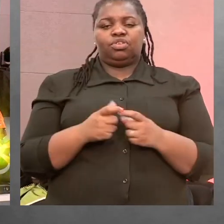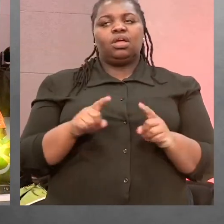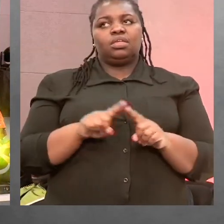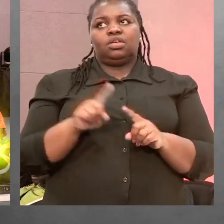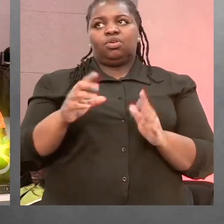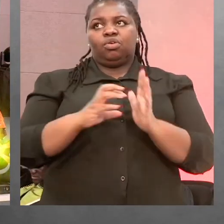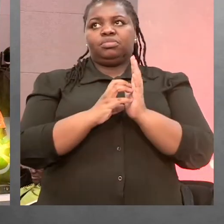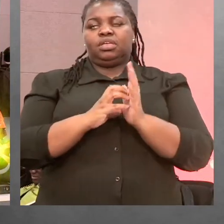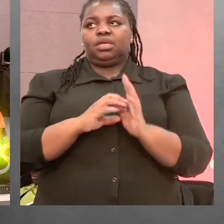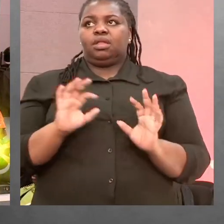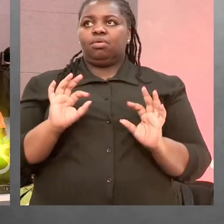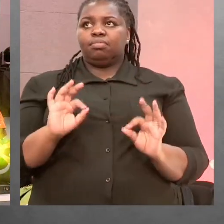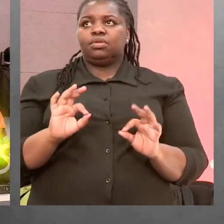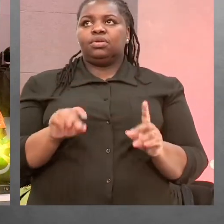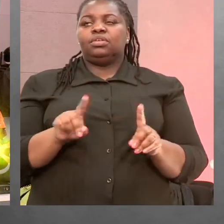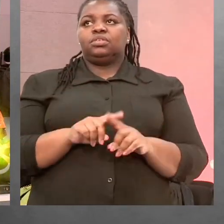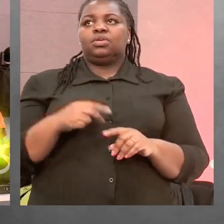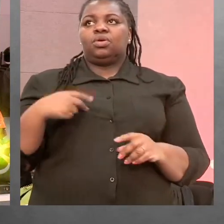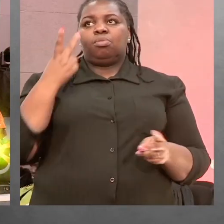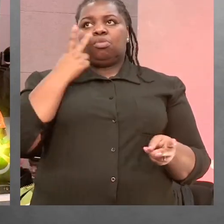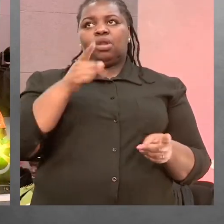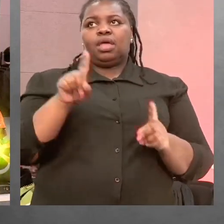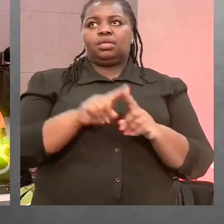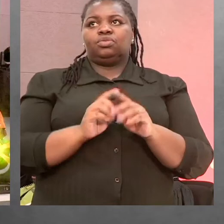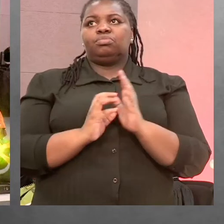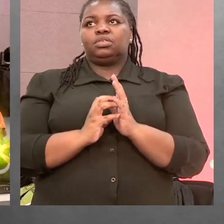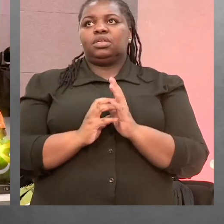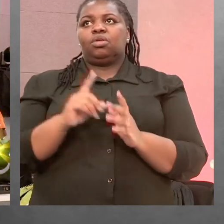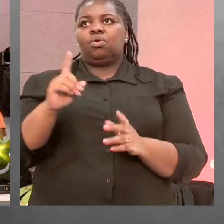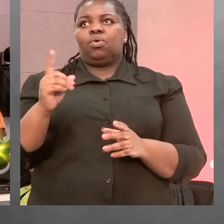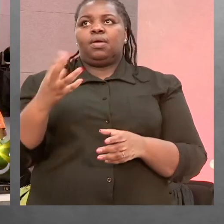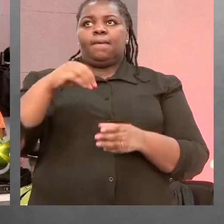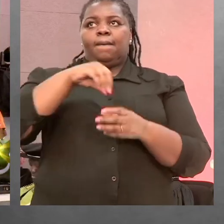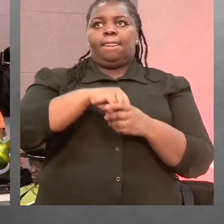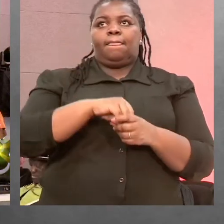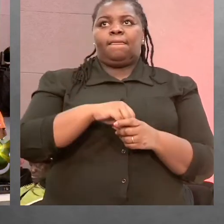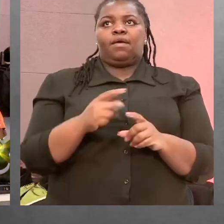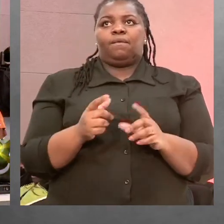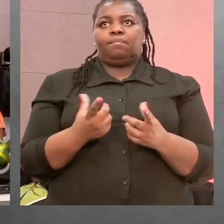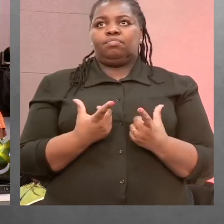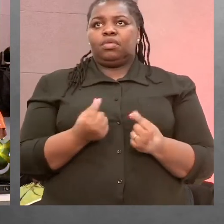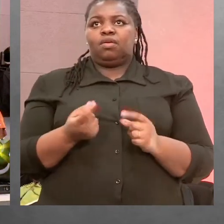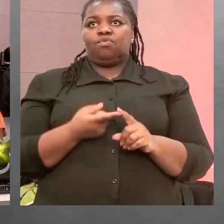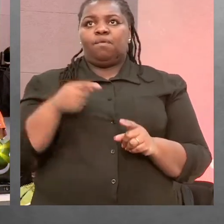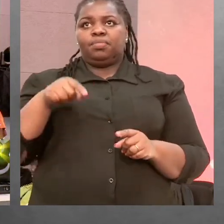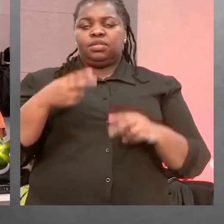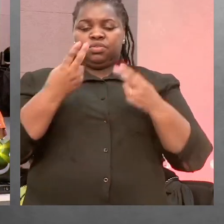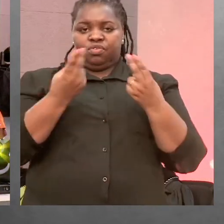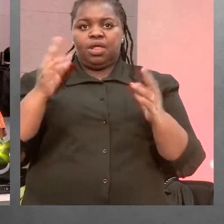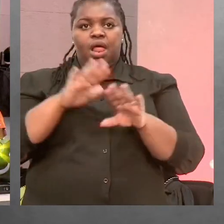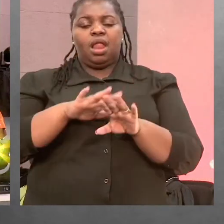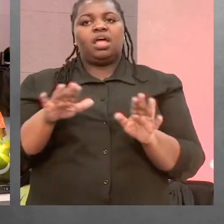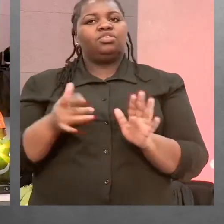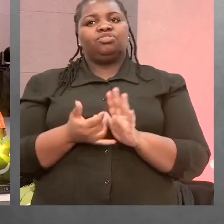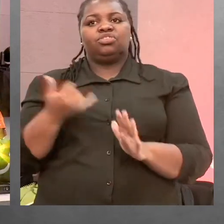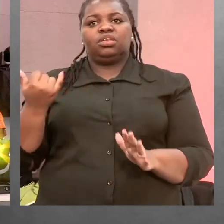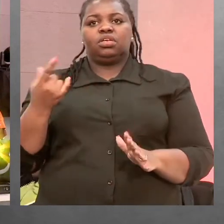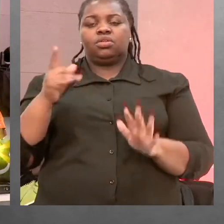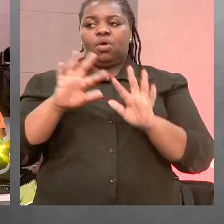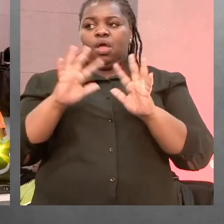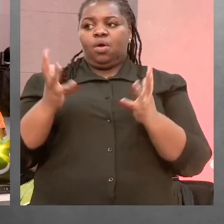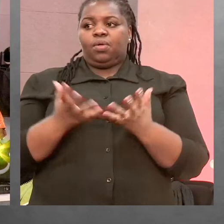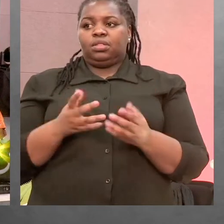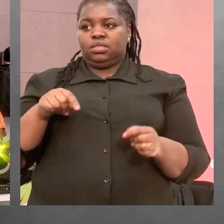njengomzekelo. Sikubona njengomzekelo wegalelo elenziwe yi-Lake University, hayi nje kwizwe